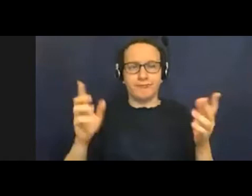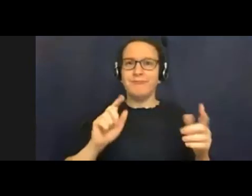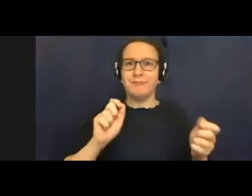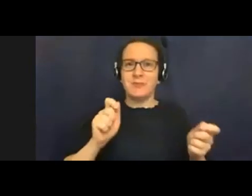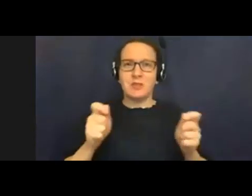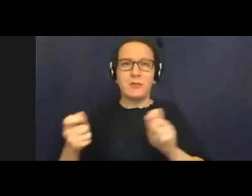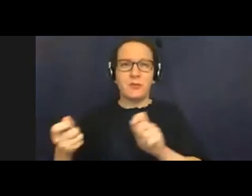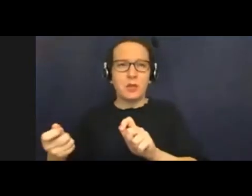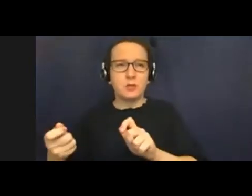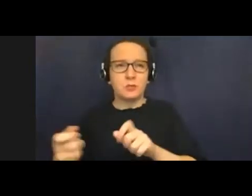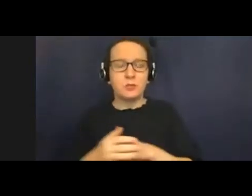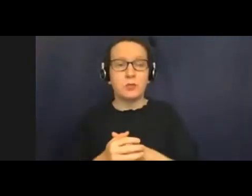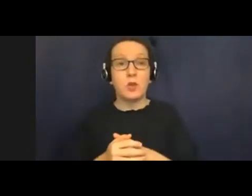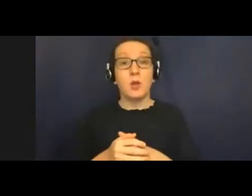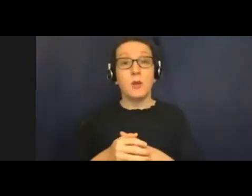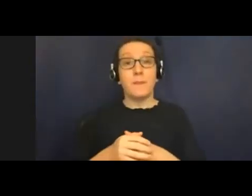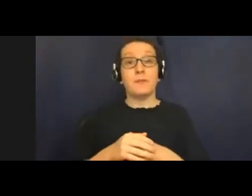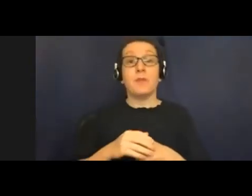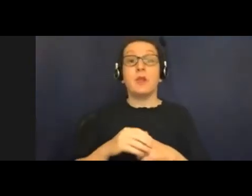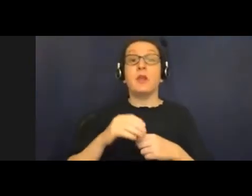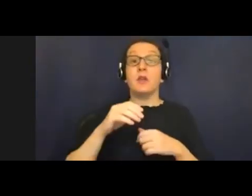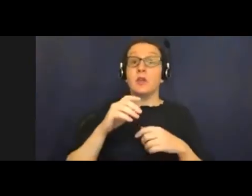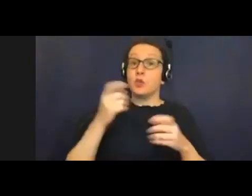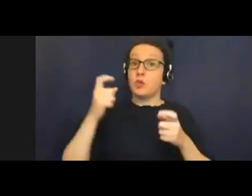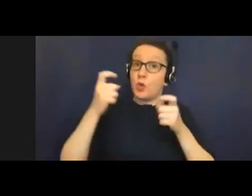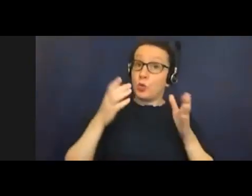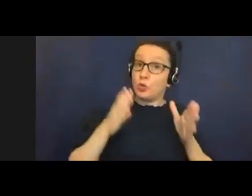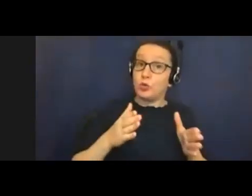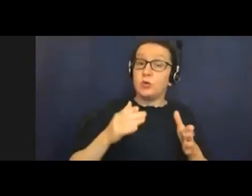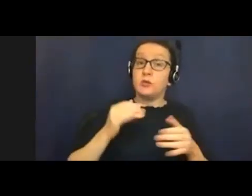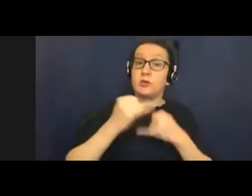development actors have been prioritizing health programs,